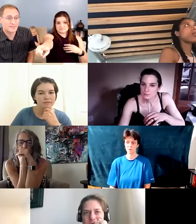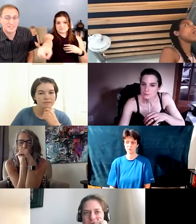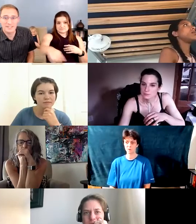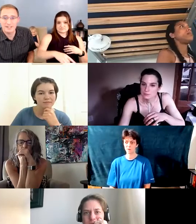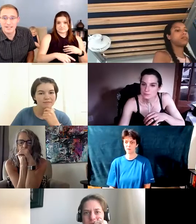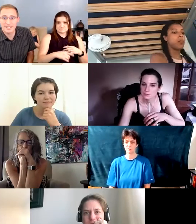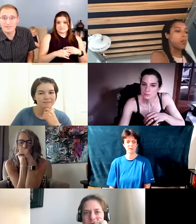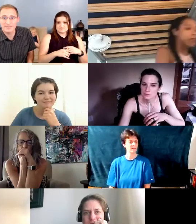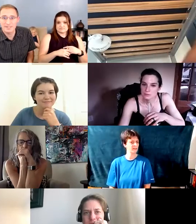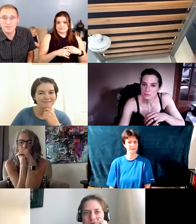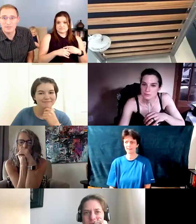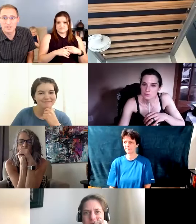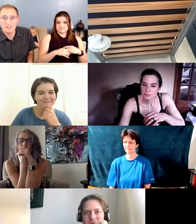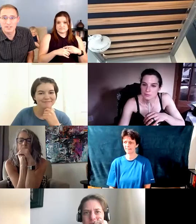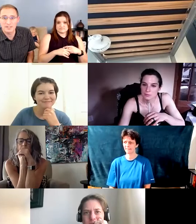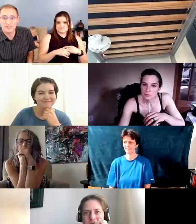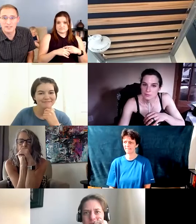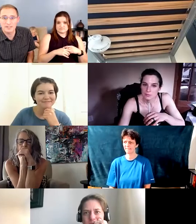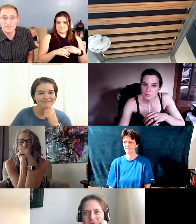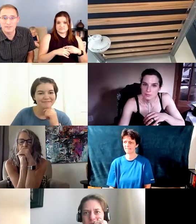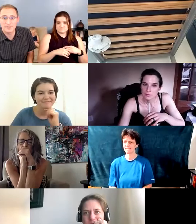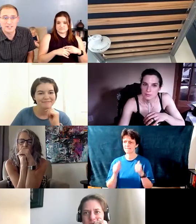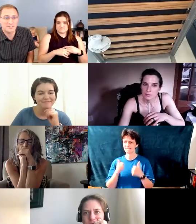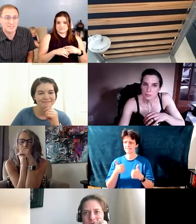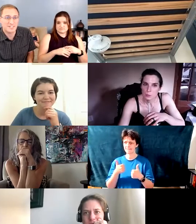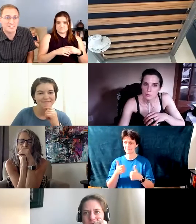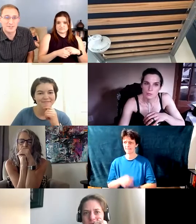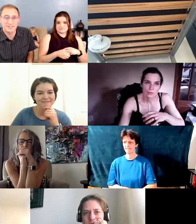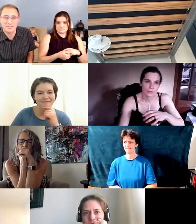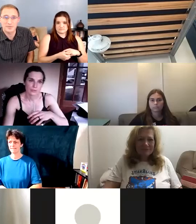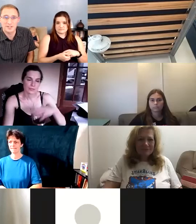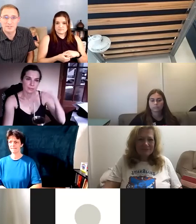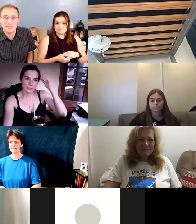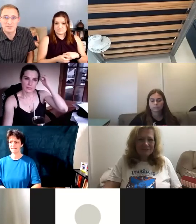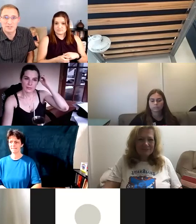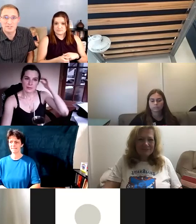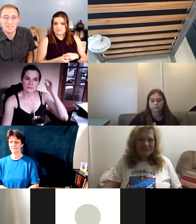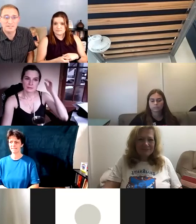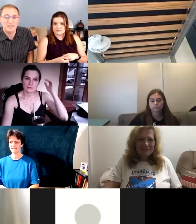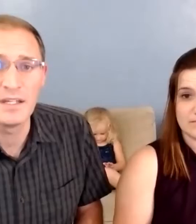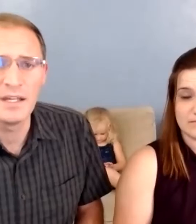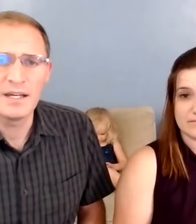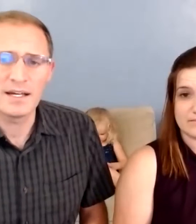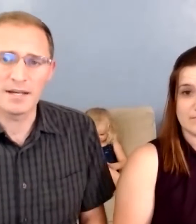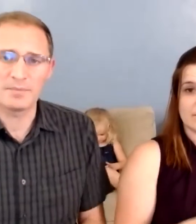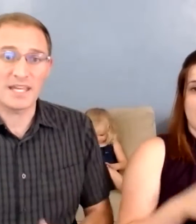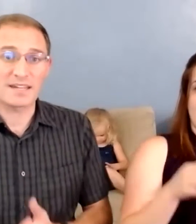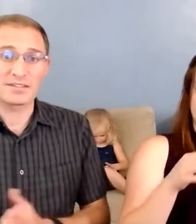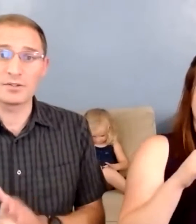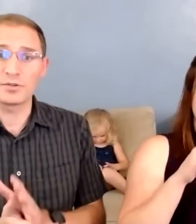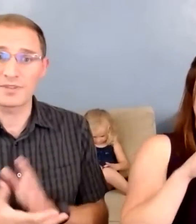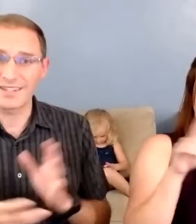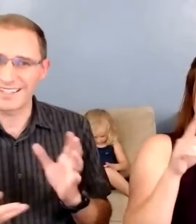All right, I'm just going to go ahead and hit mute all. If you want to interject, always feel welcome to unmute yourself. But